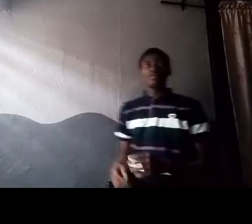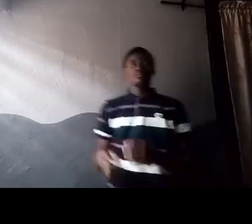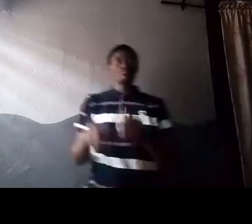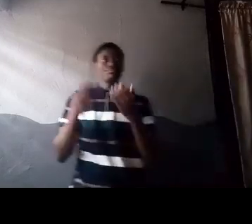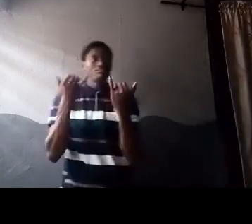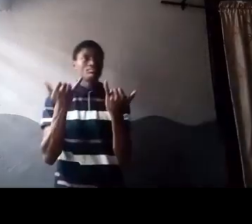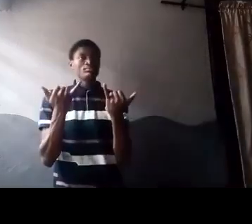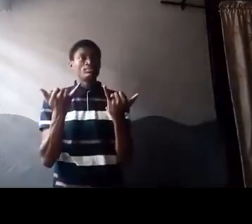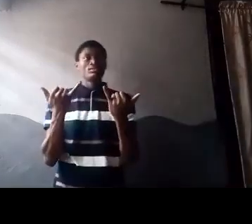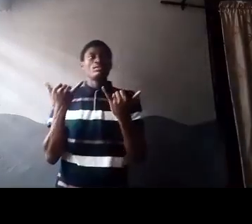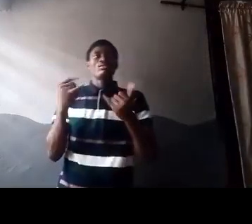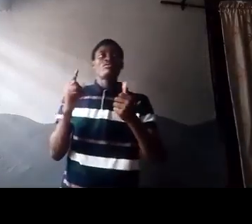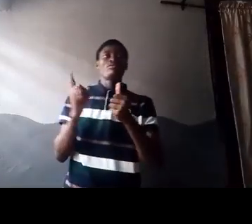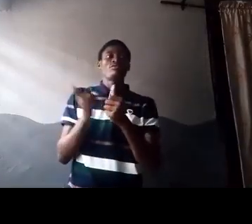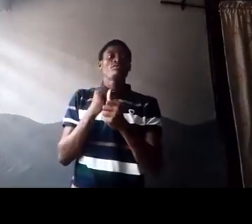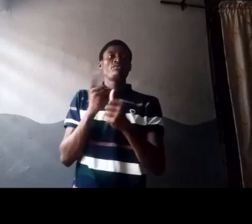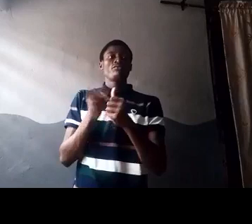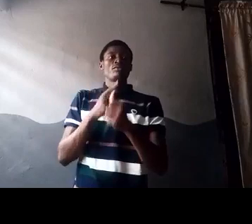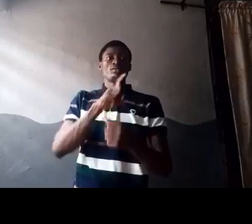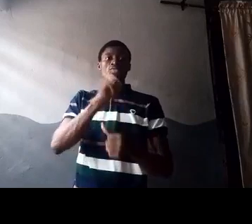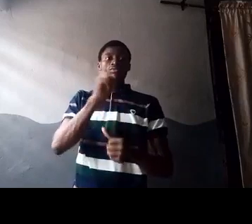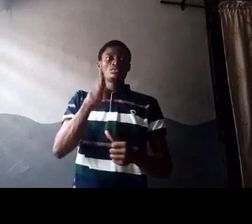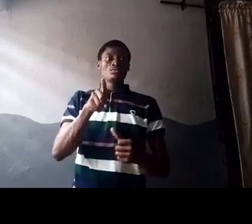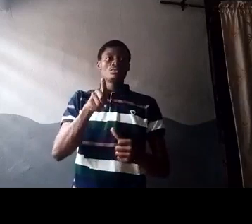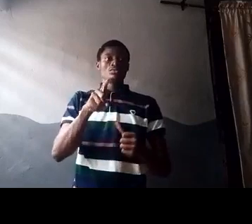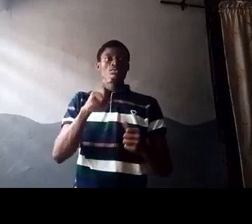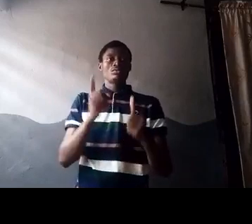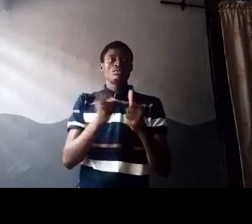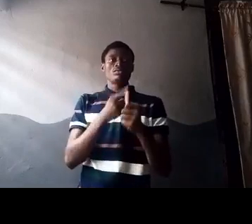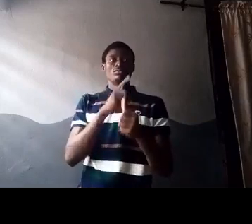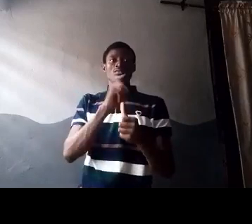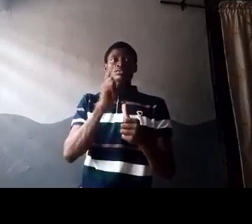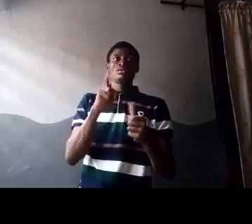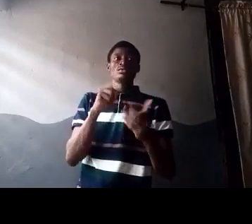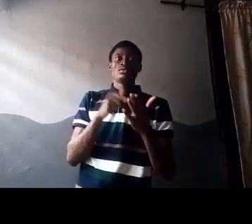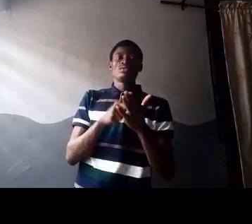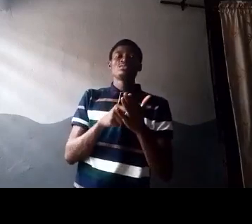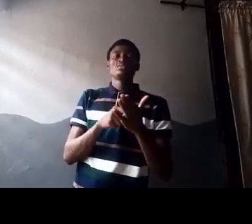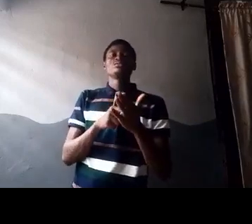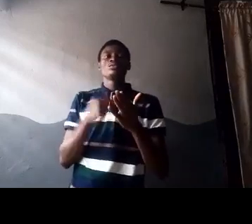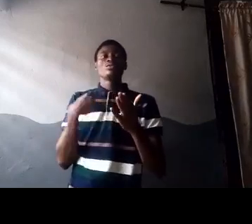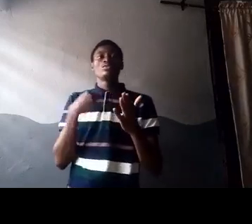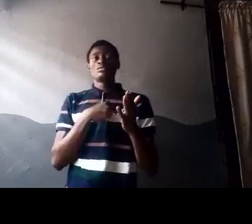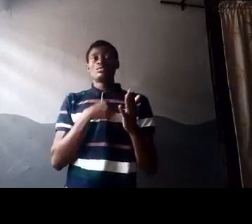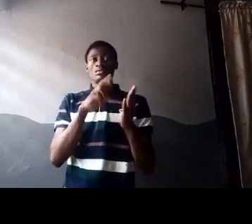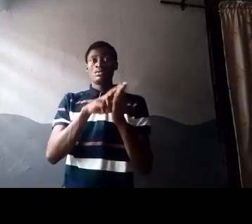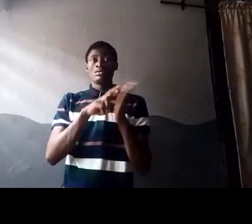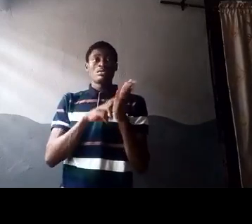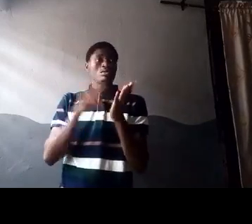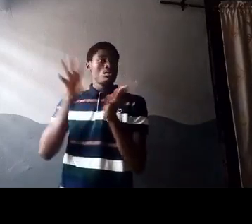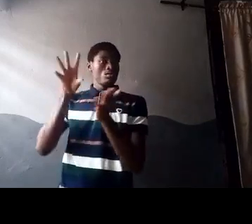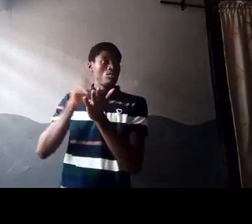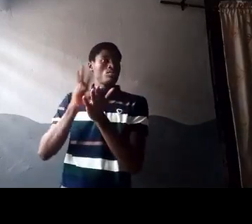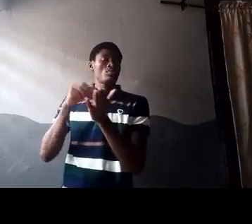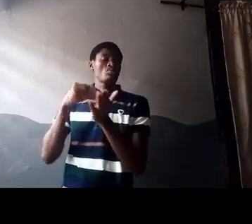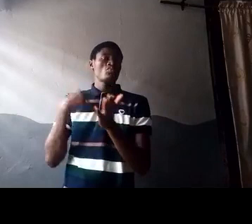yes, people, this is recorded and we're going to share the link to this presentation in the group.